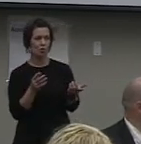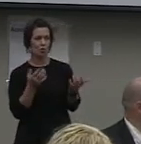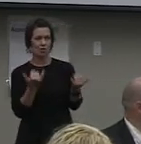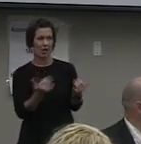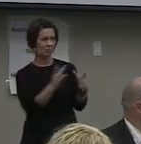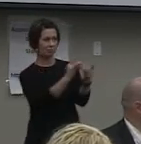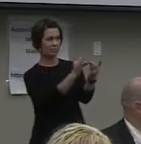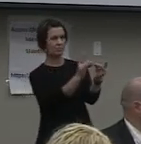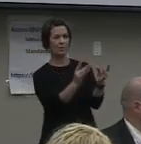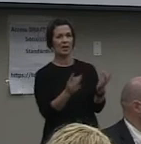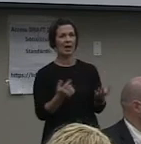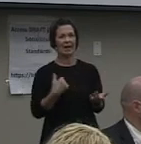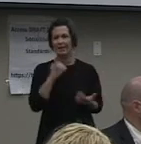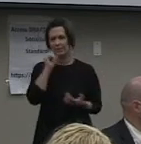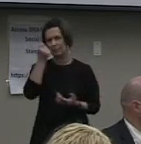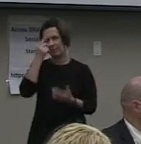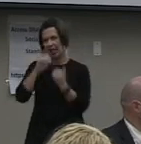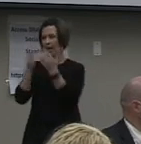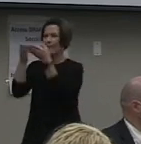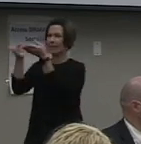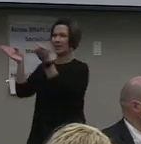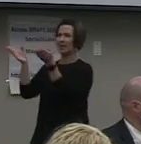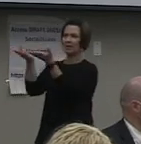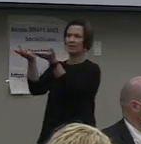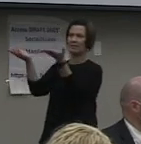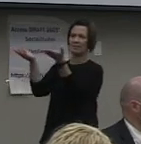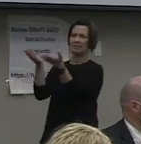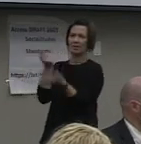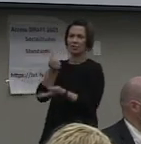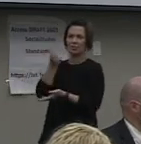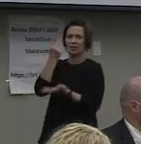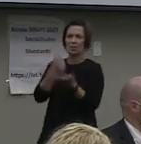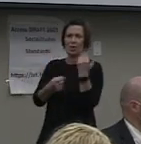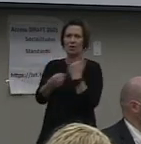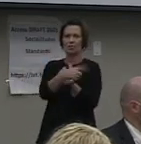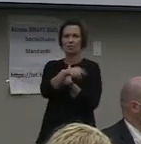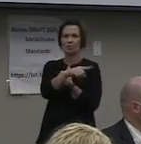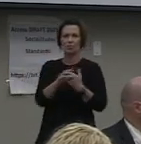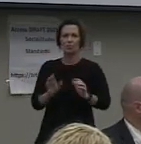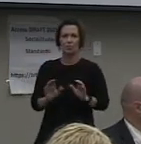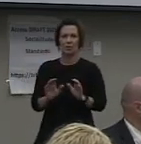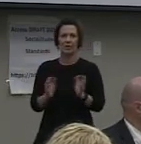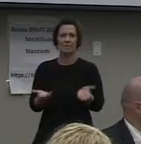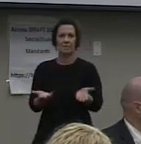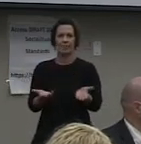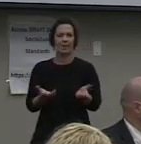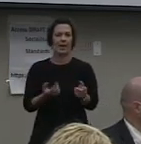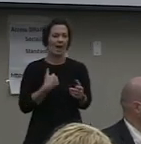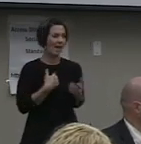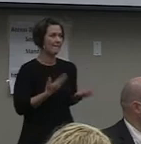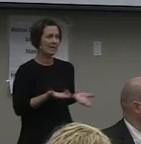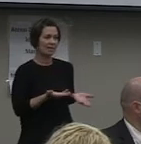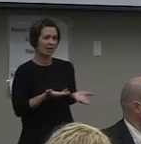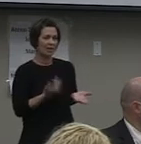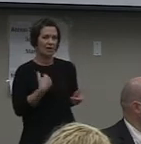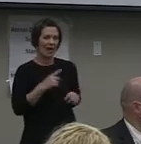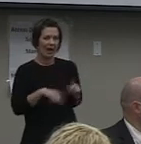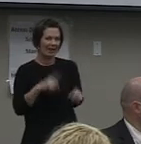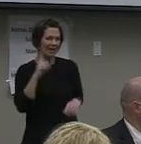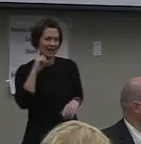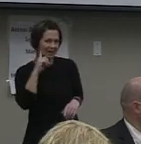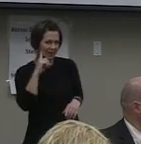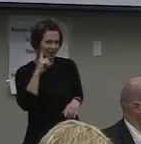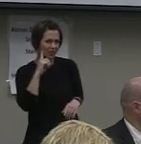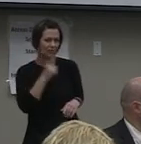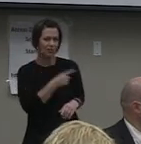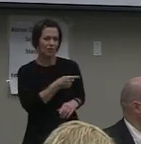can understand these things when these young people introduce you can't hear when you're not speaking directly into a